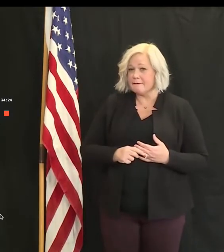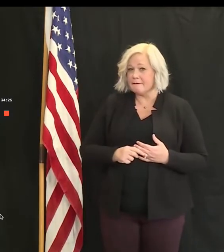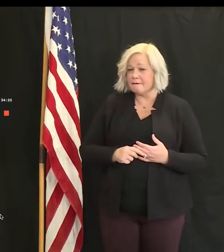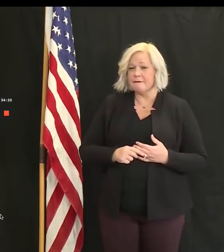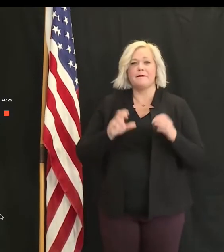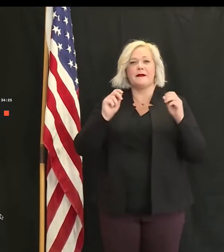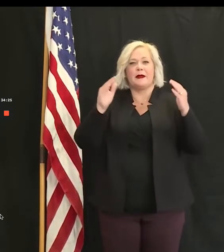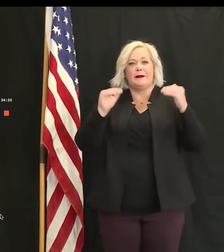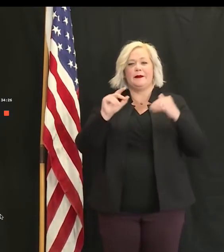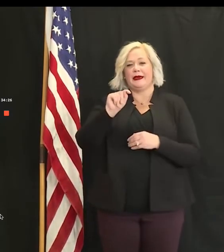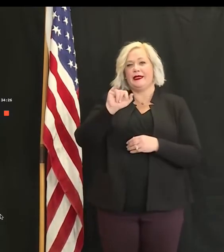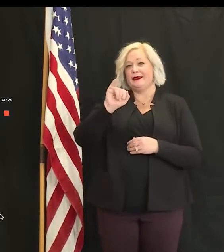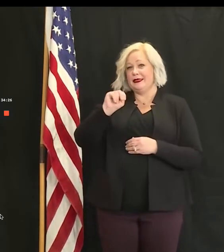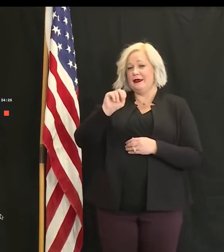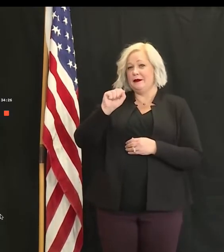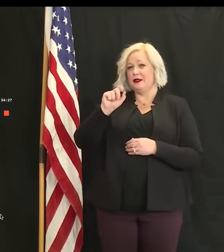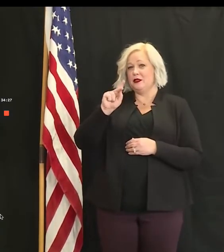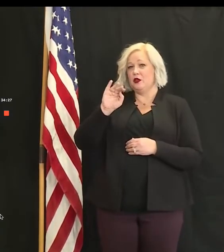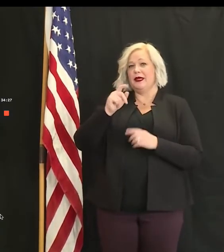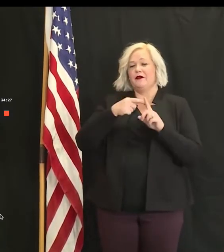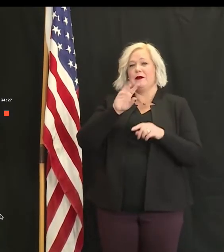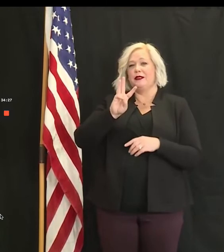All right, Tim Skubik from WLNS.